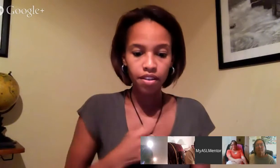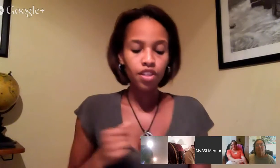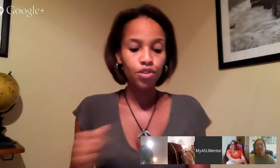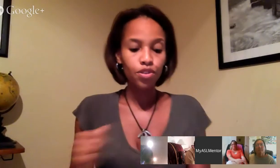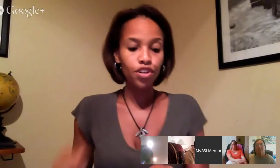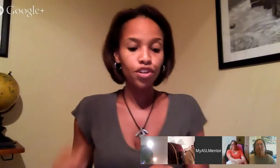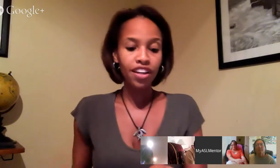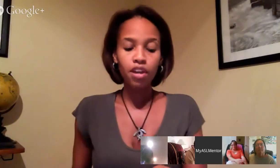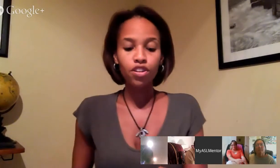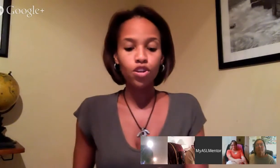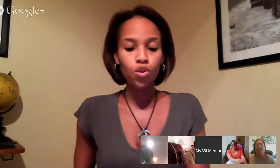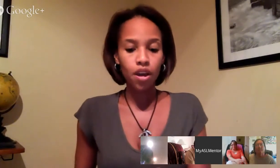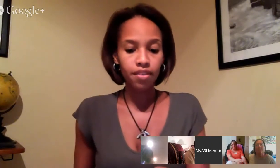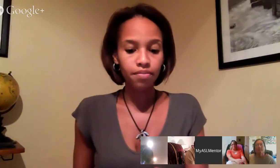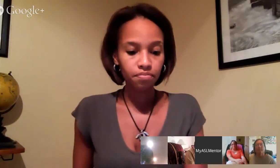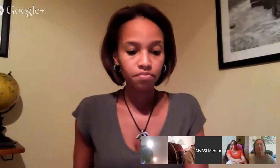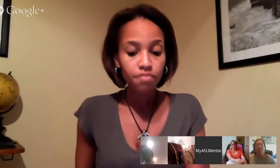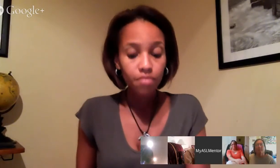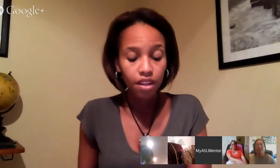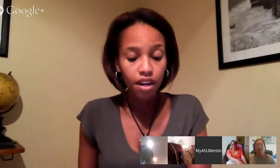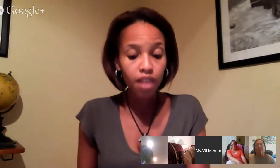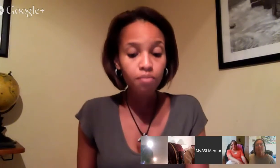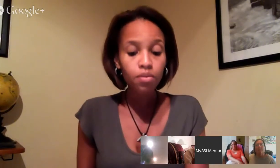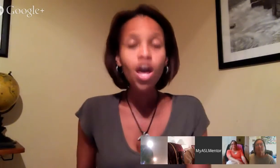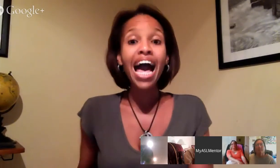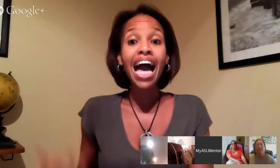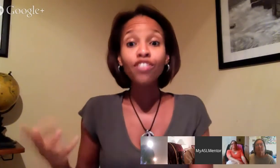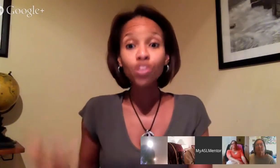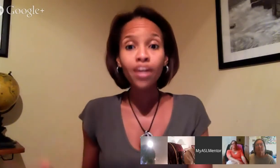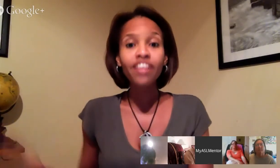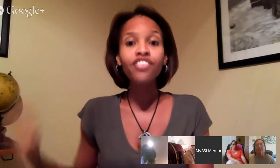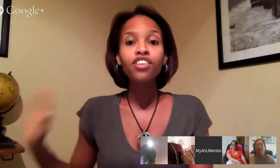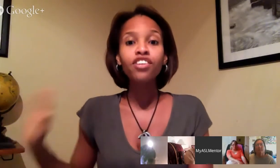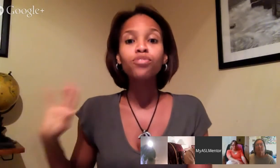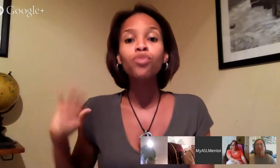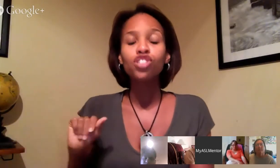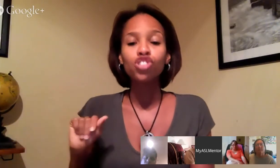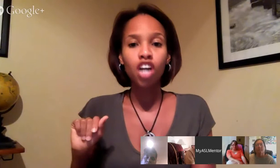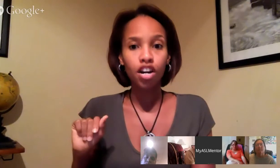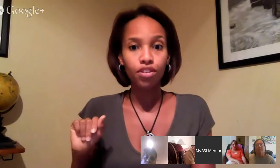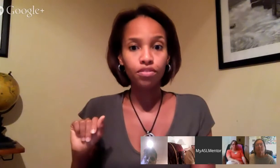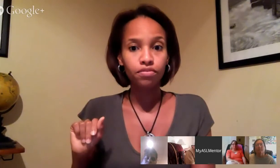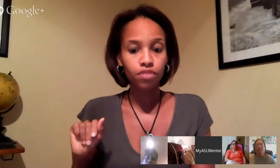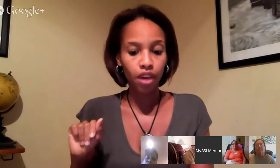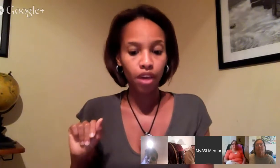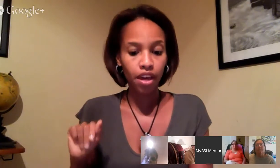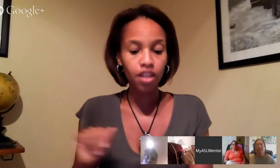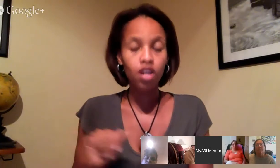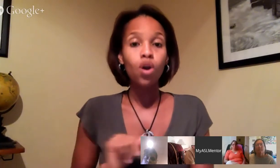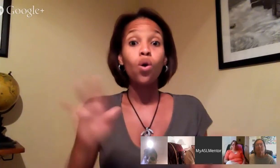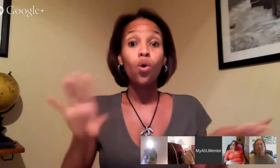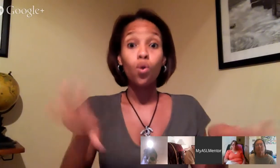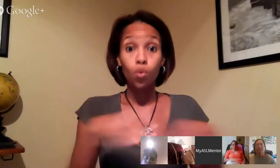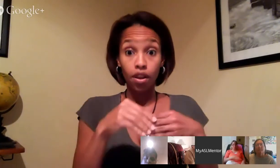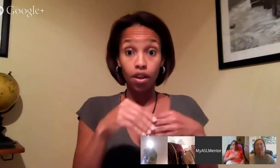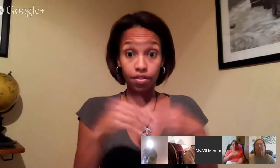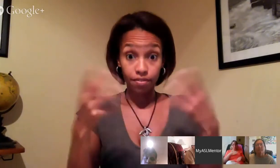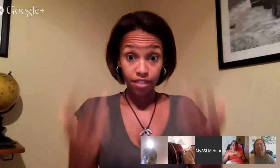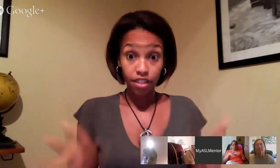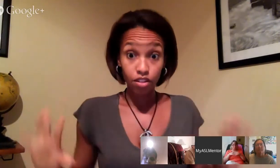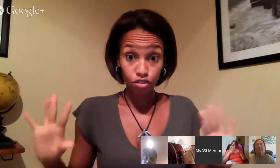Okay. They're getting married in Hawaii. After the wedding, they're moving to Chicago. Okay.